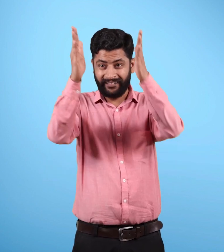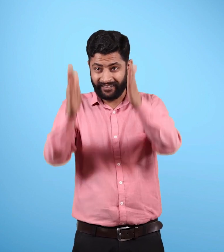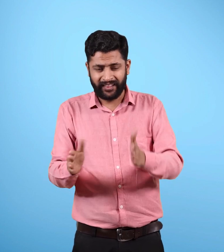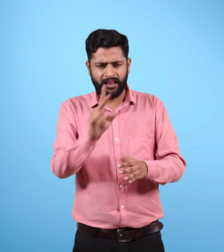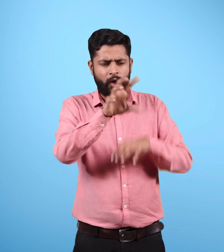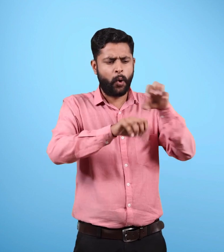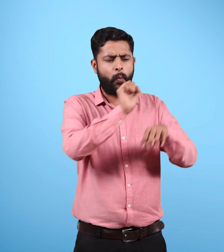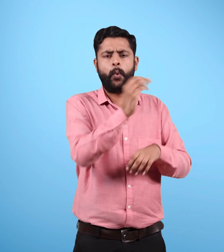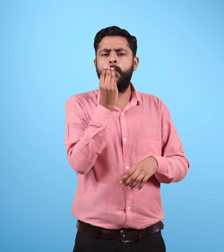animal eats.